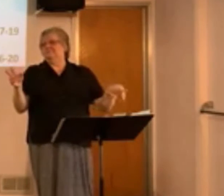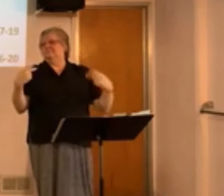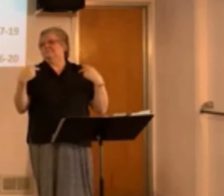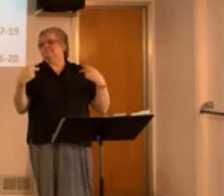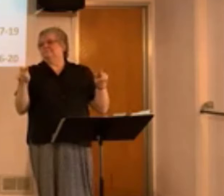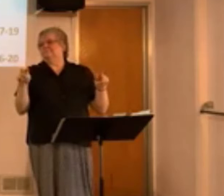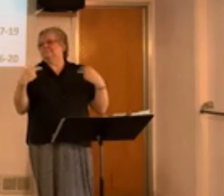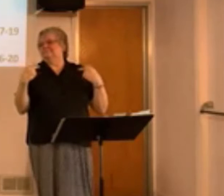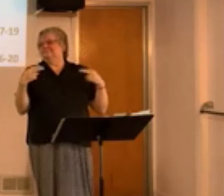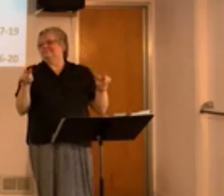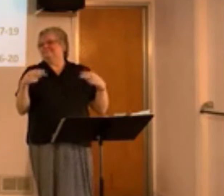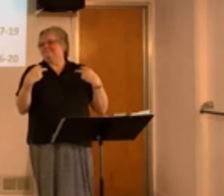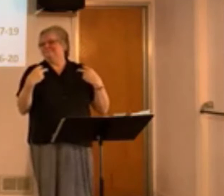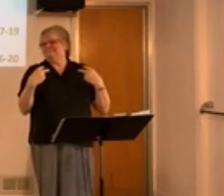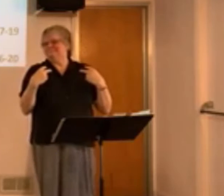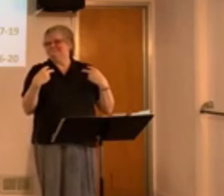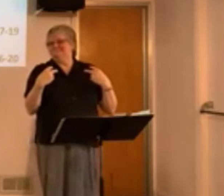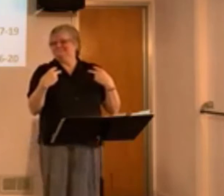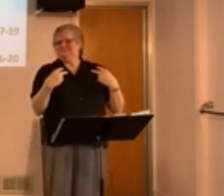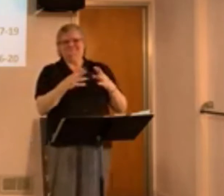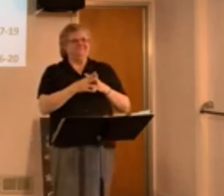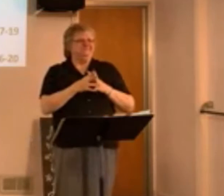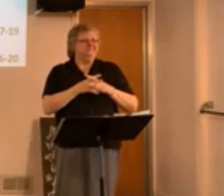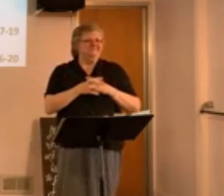See how she signed that?